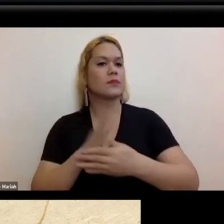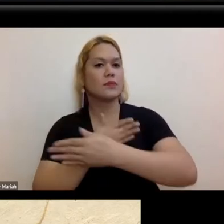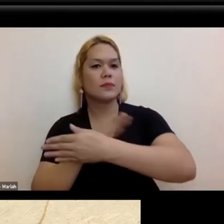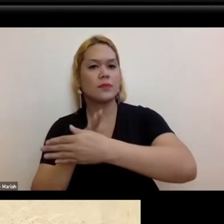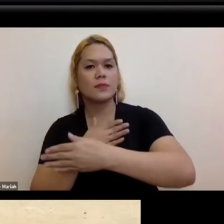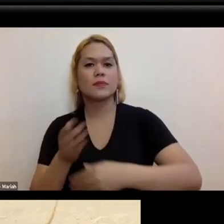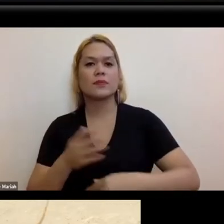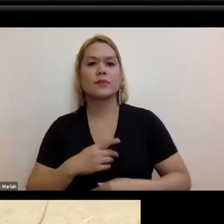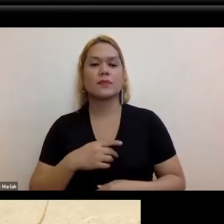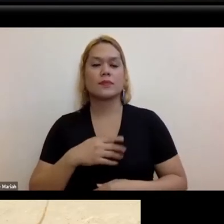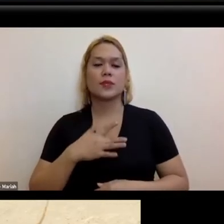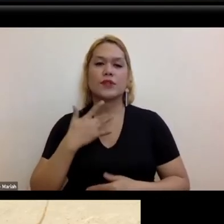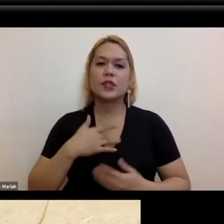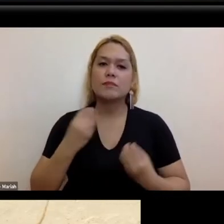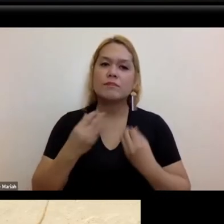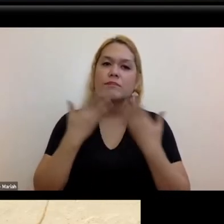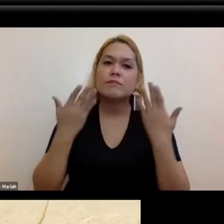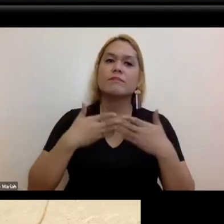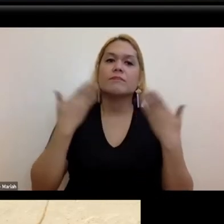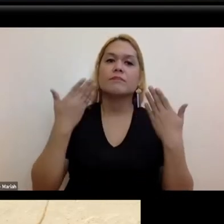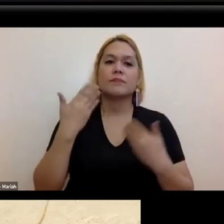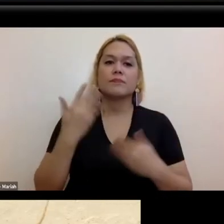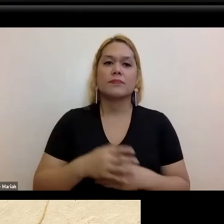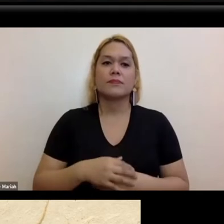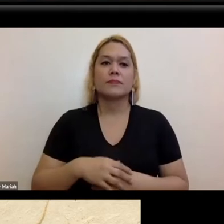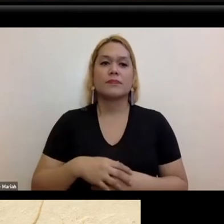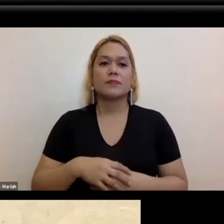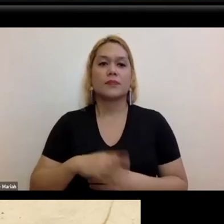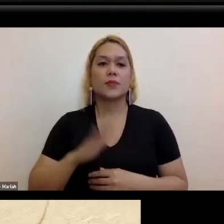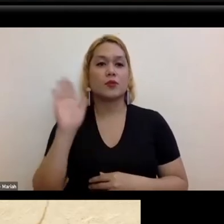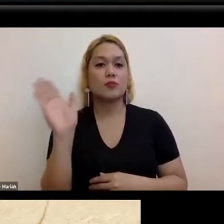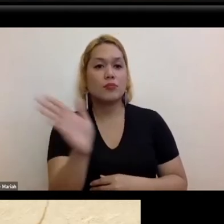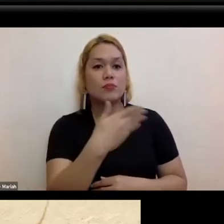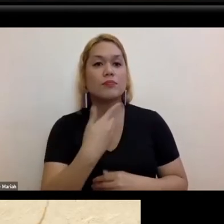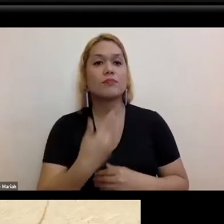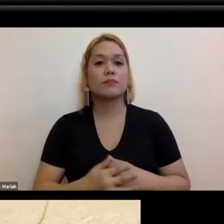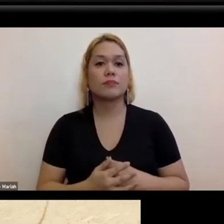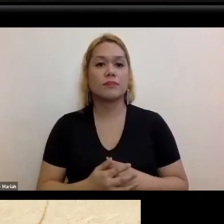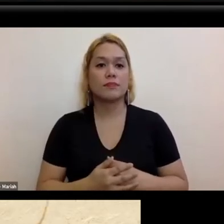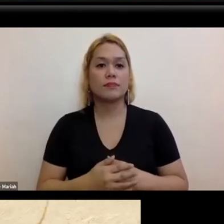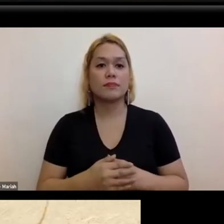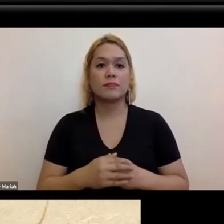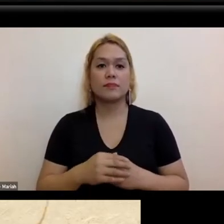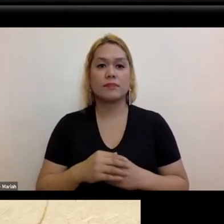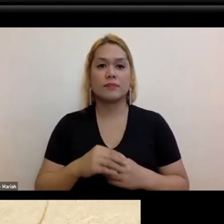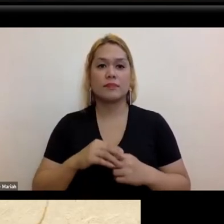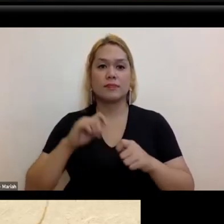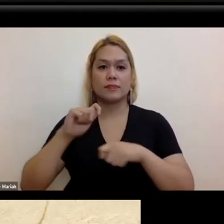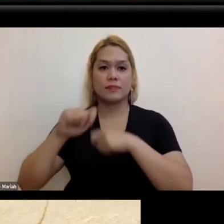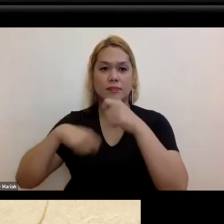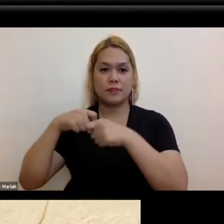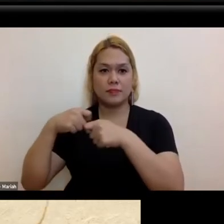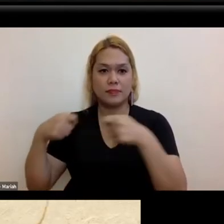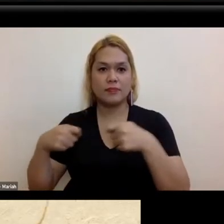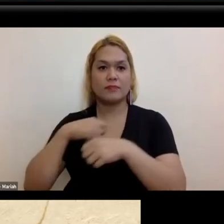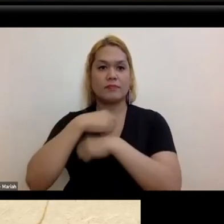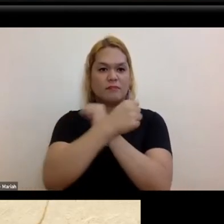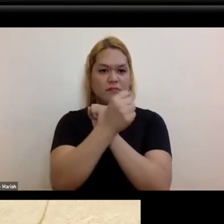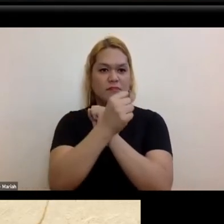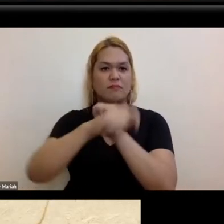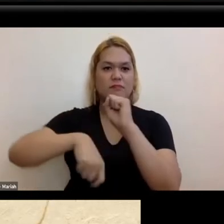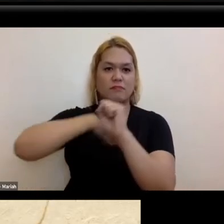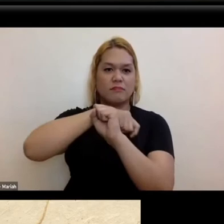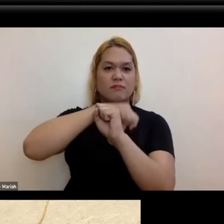is them. Them who had gripped your wrist behind your back.